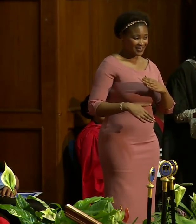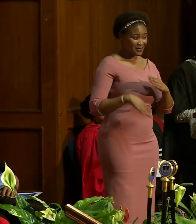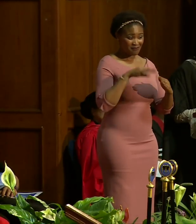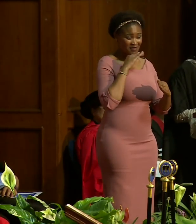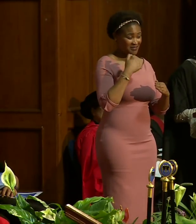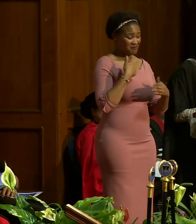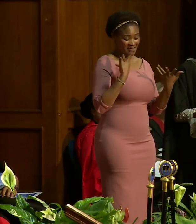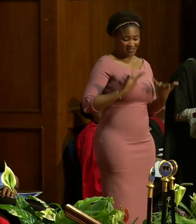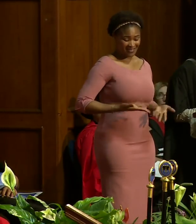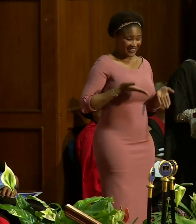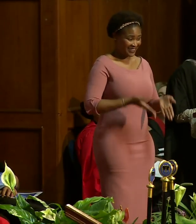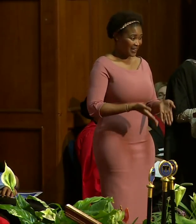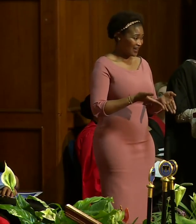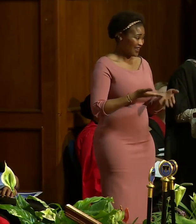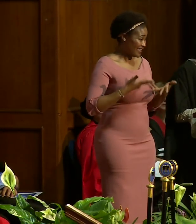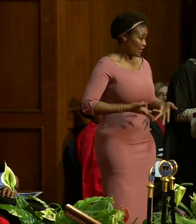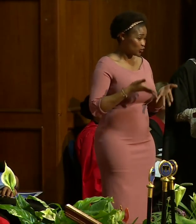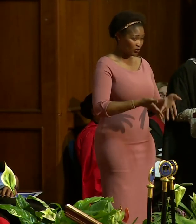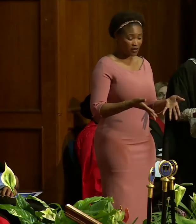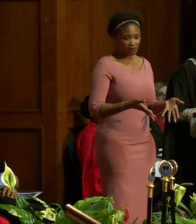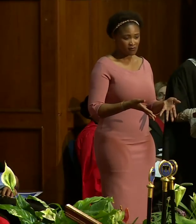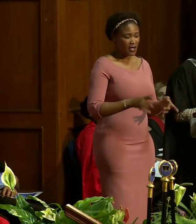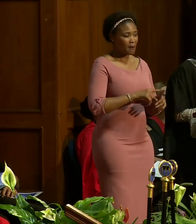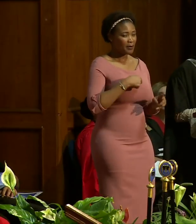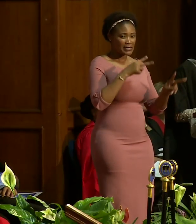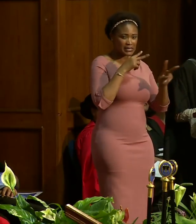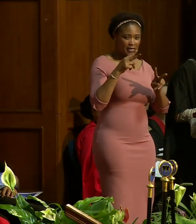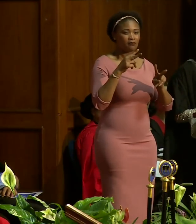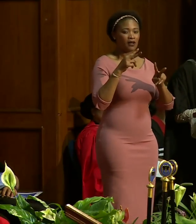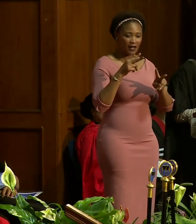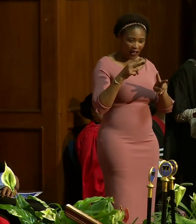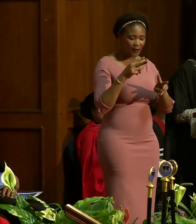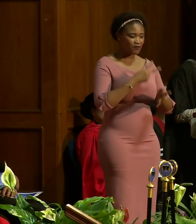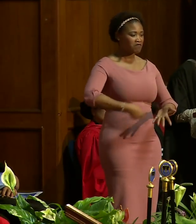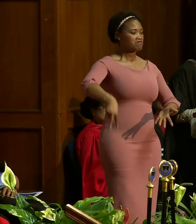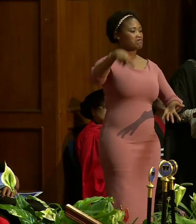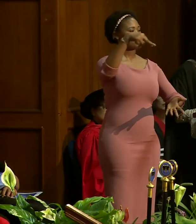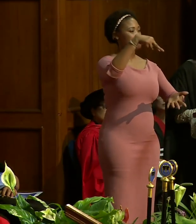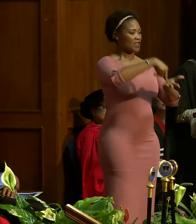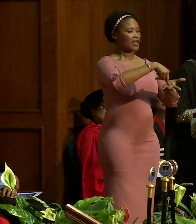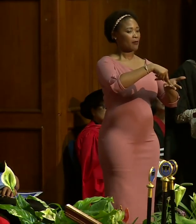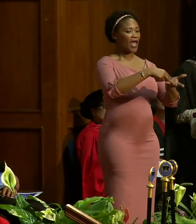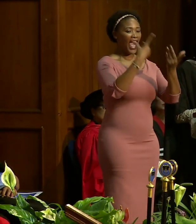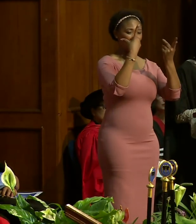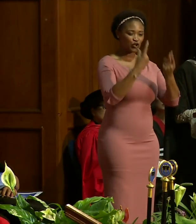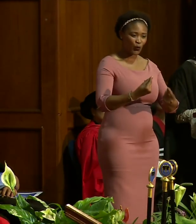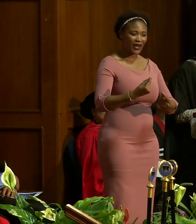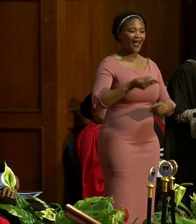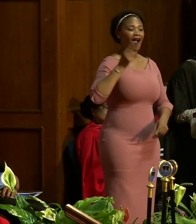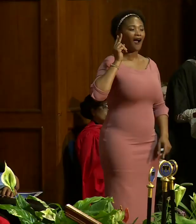today. But lo and behold, I saw them get up and do it all over